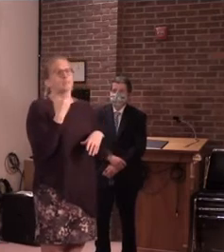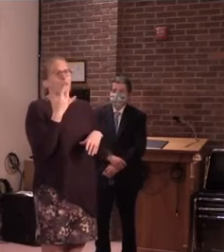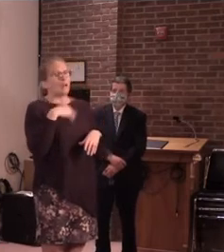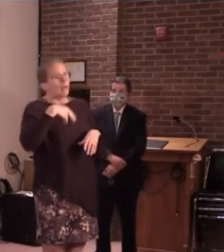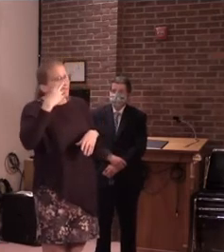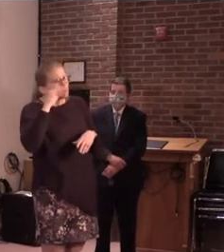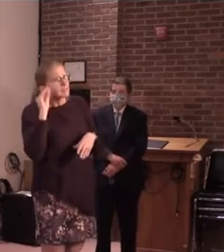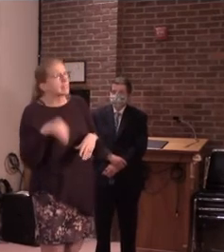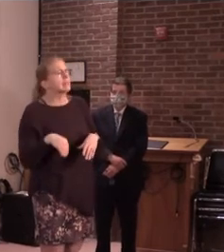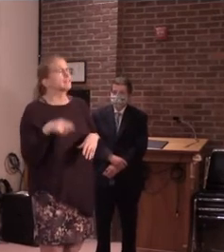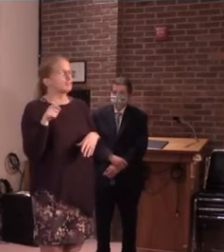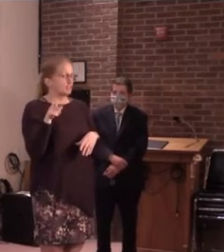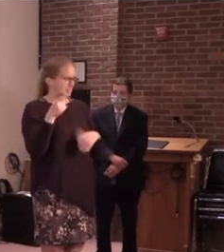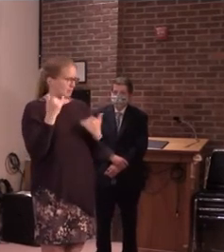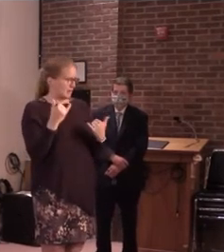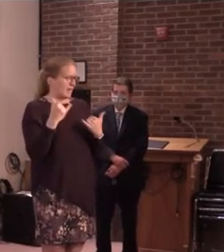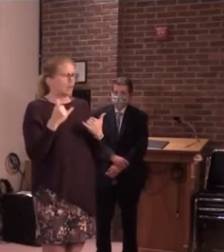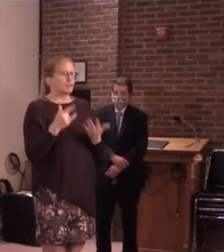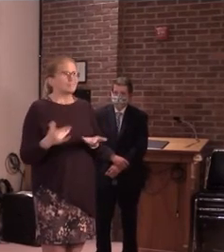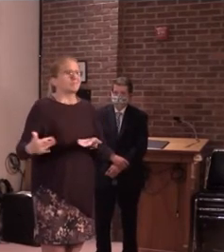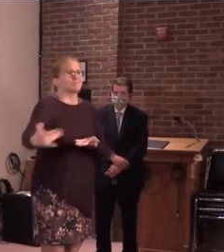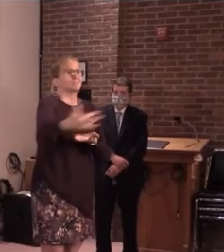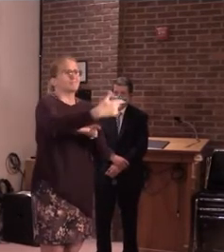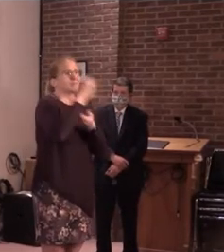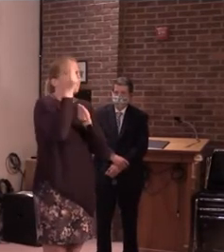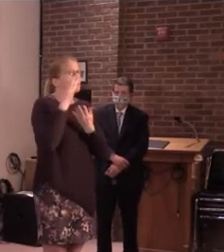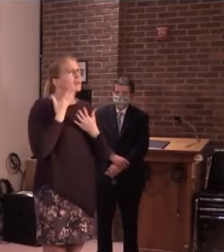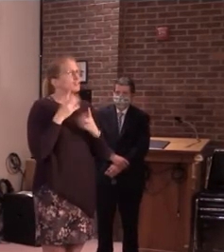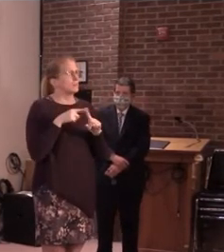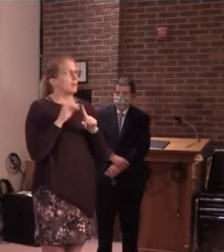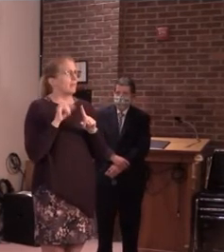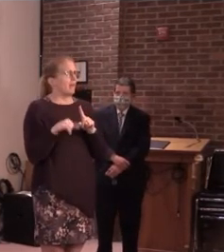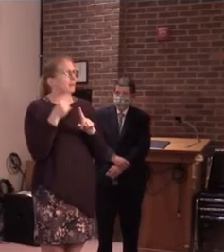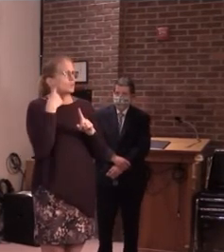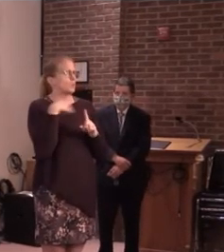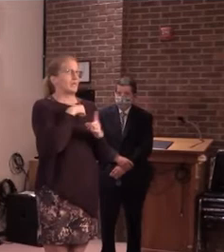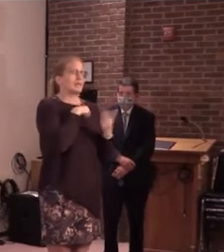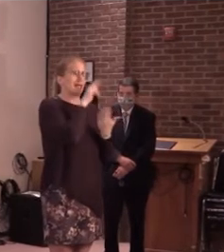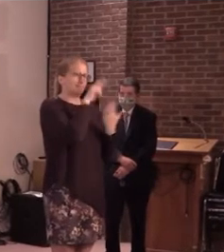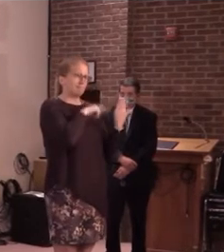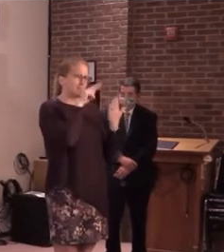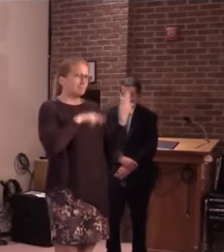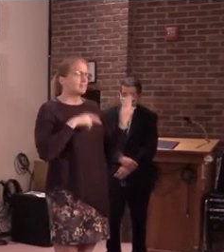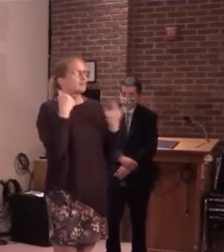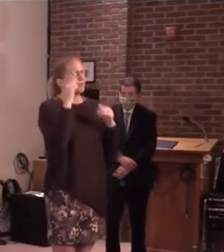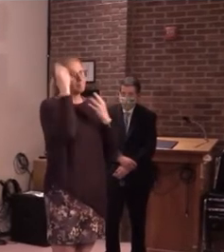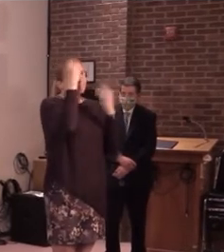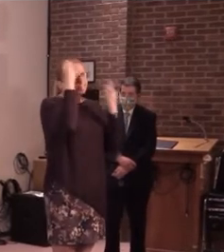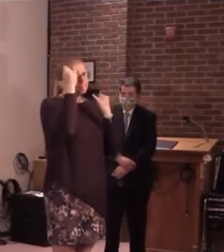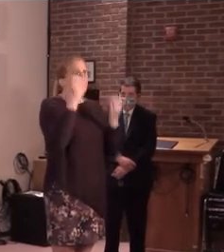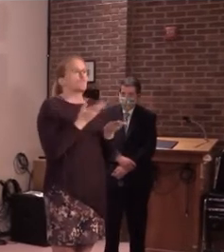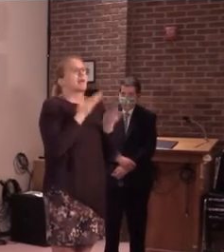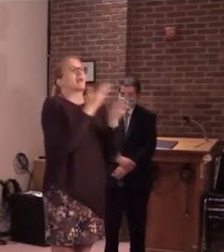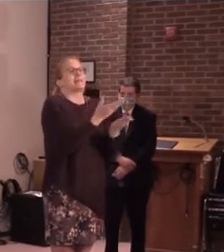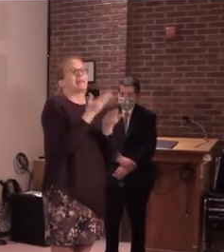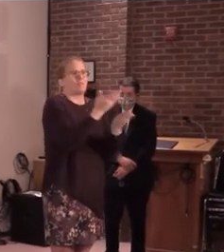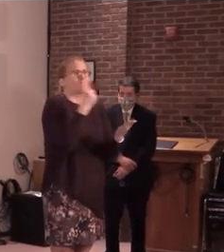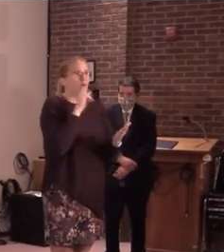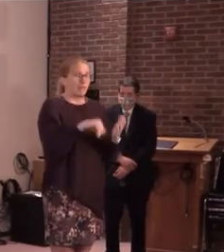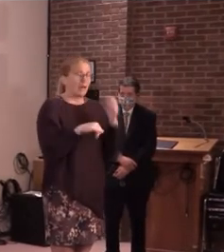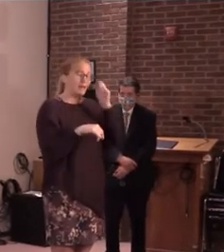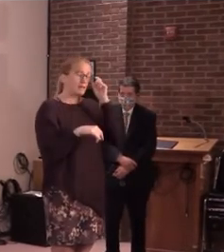together some material for us on that so we can take a look at any recommendations. But clearly we need to be